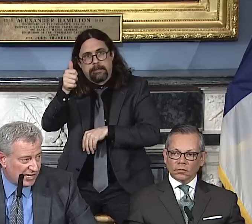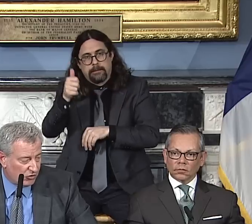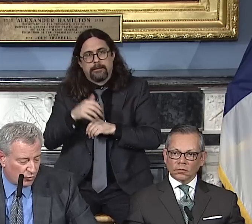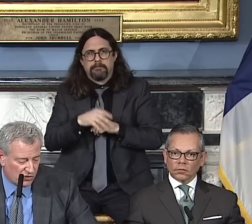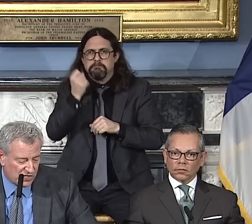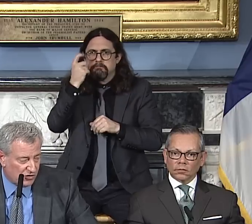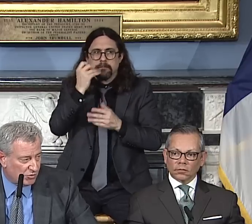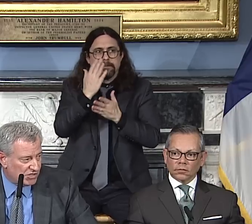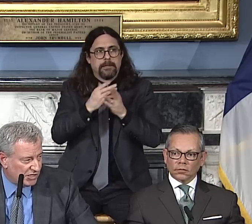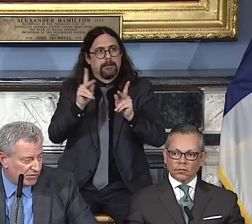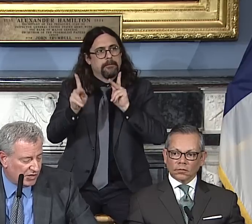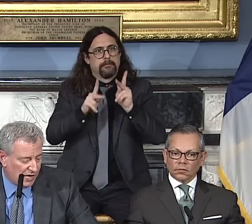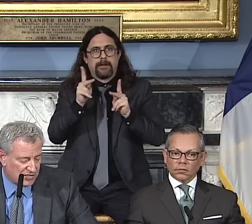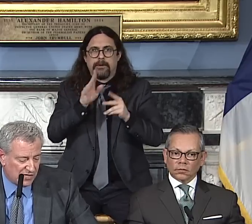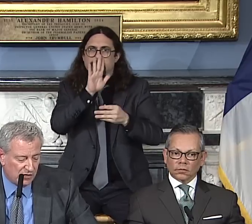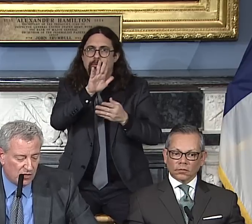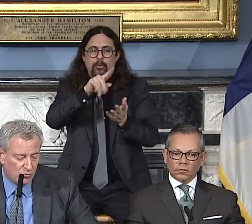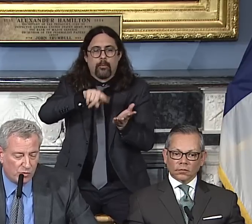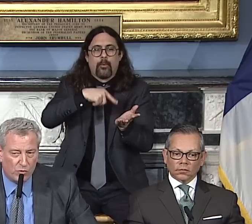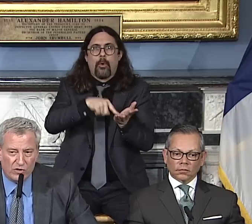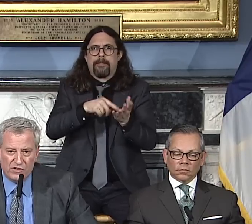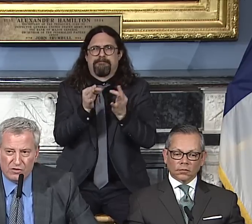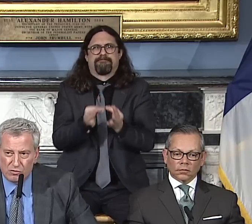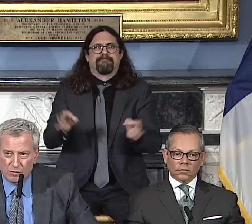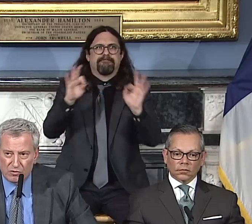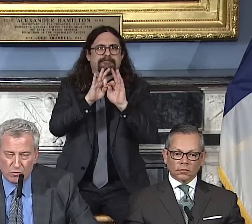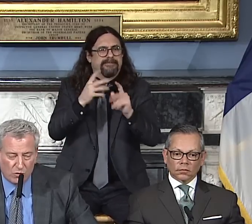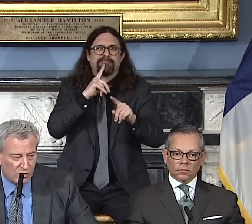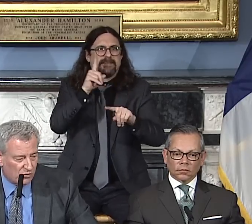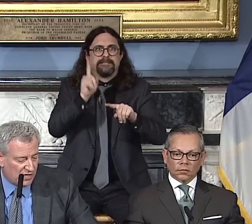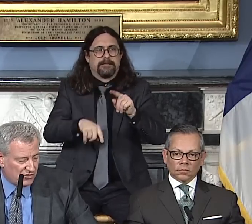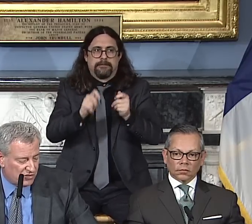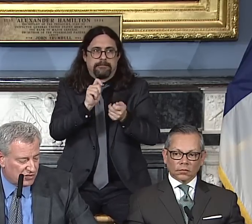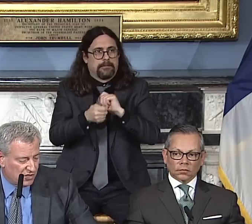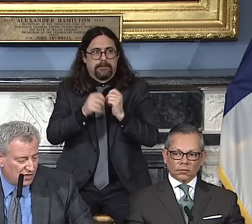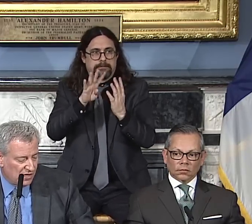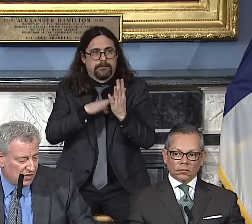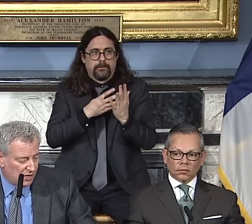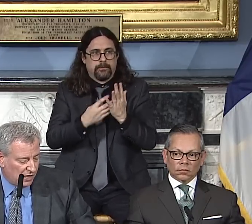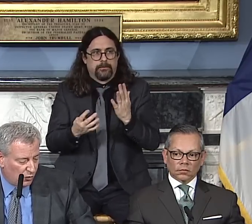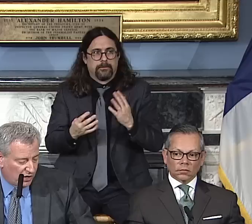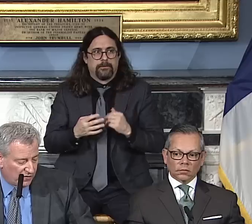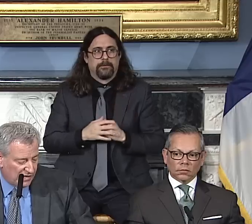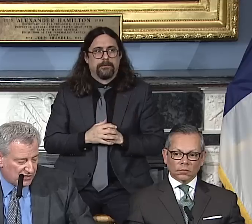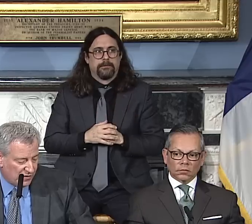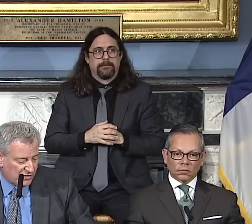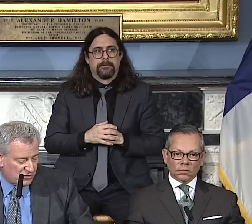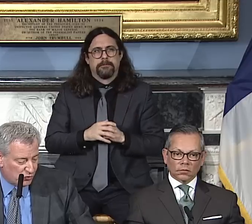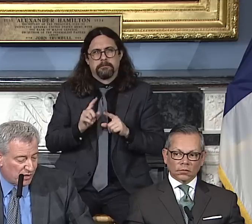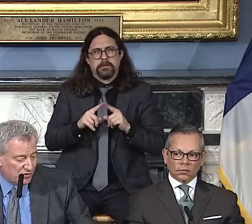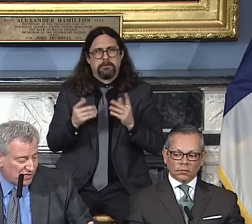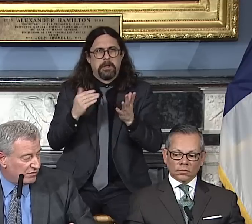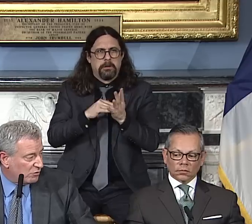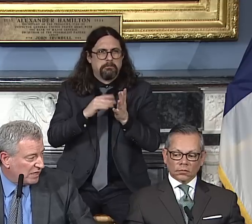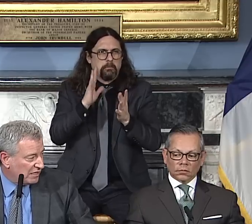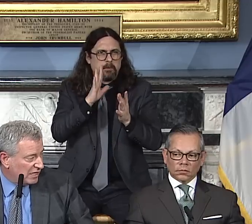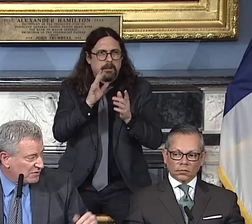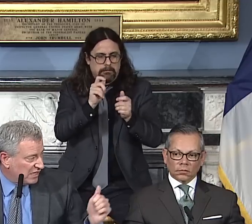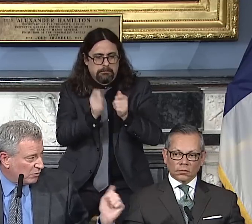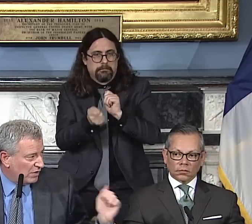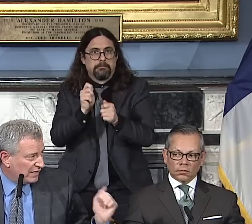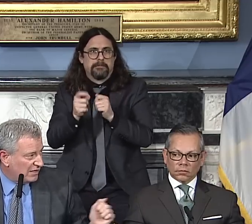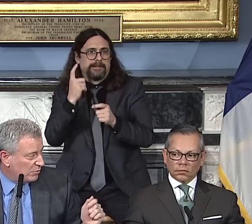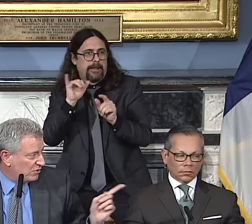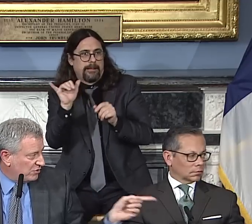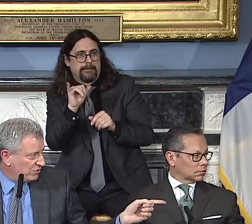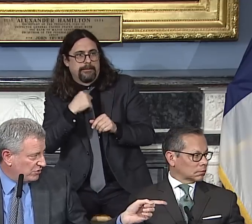20% on staggered work schedules, even as they report to their normal work locations. And I wanted that, so that's 20% of the remaining